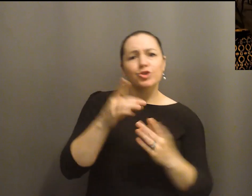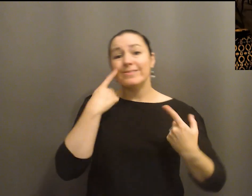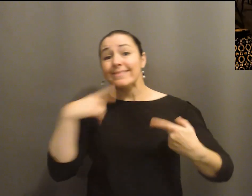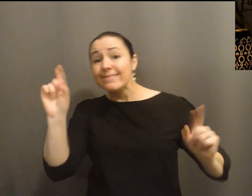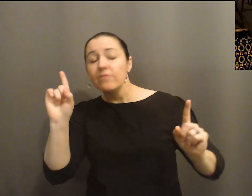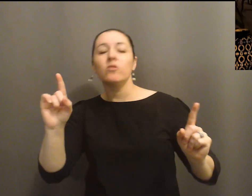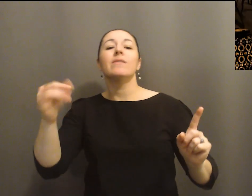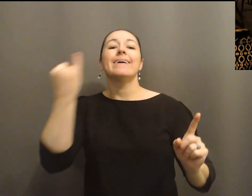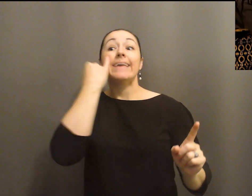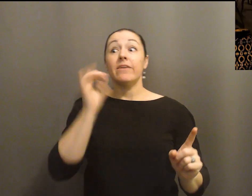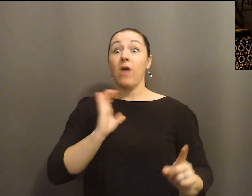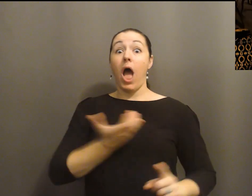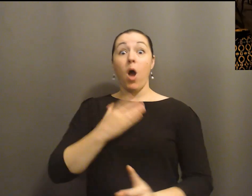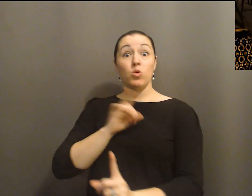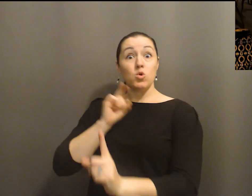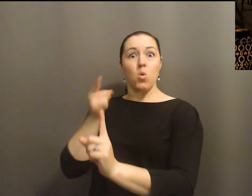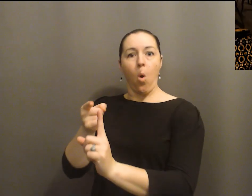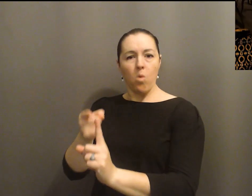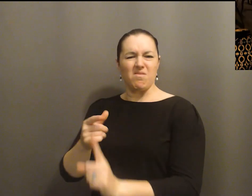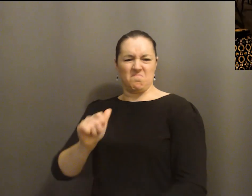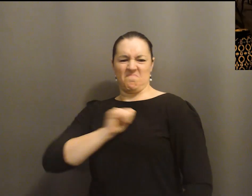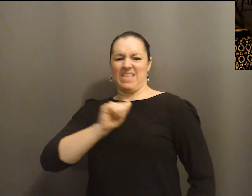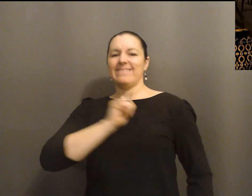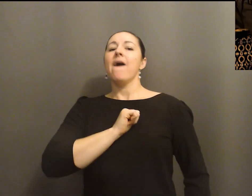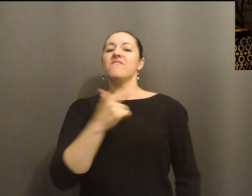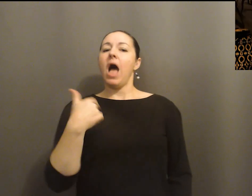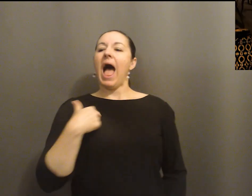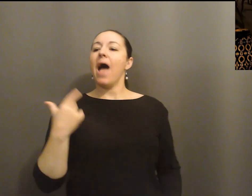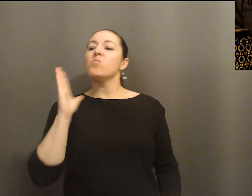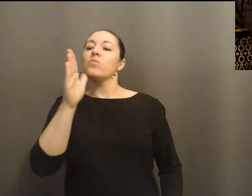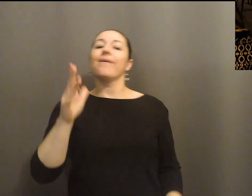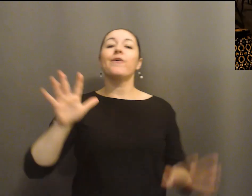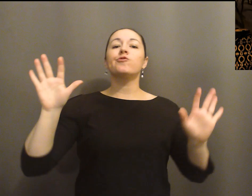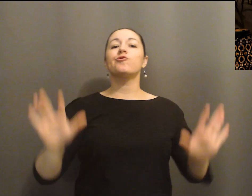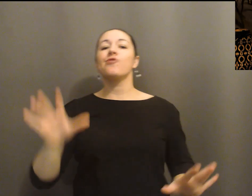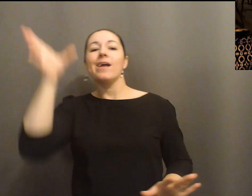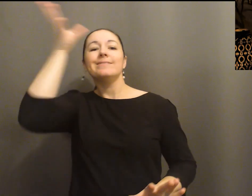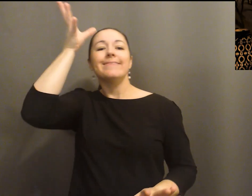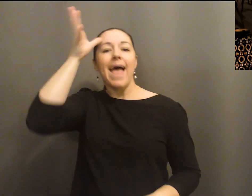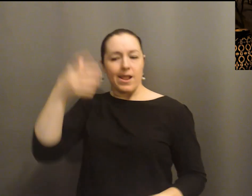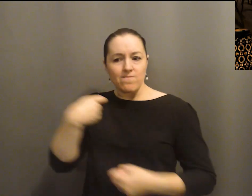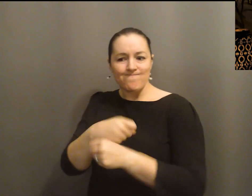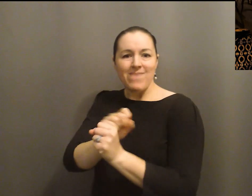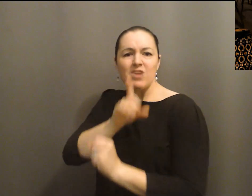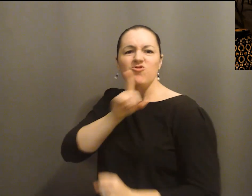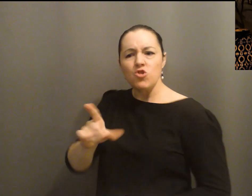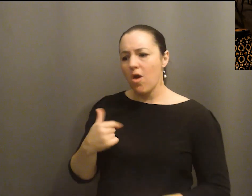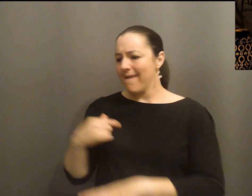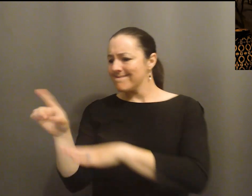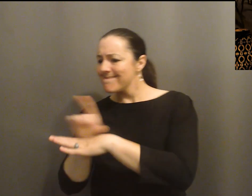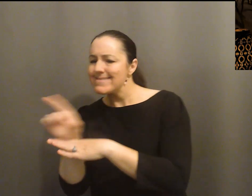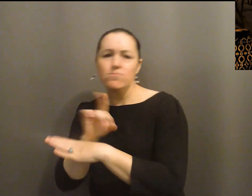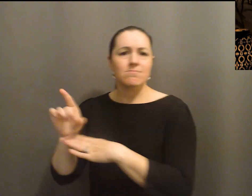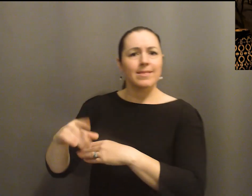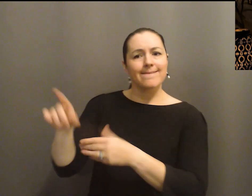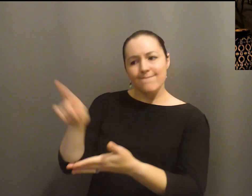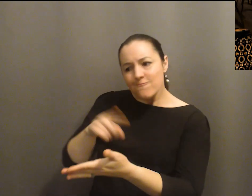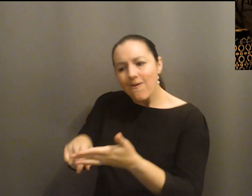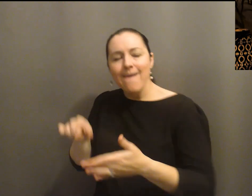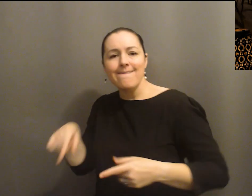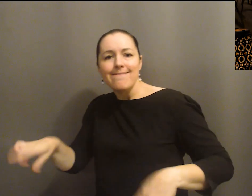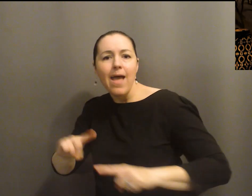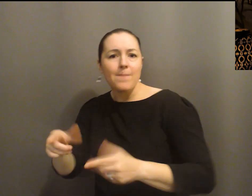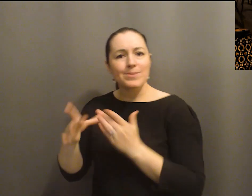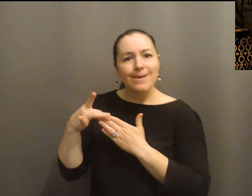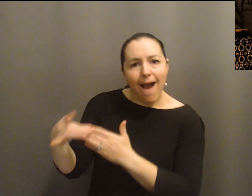And when we make it Our goal To make this happen personally Like I'm going to be A great dad I'm going to make sure This happens I'm going to discipline I'm going to correct I'm going to guide